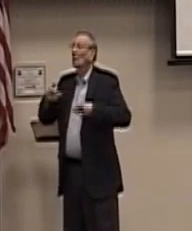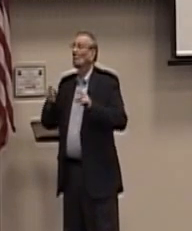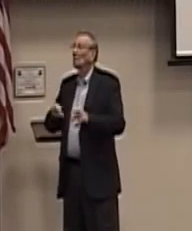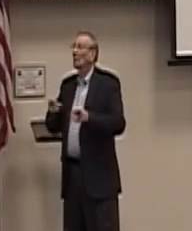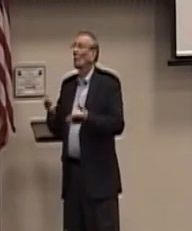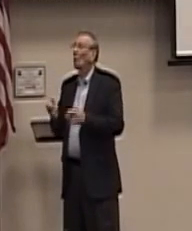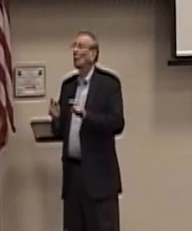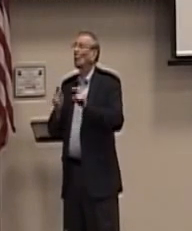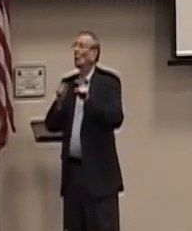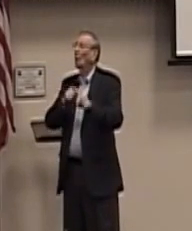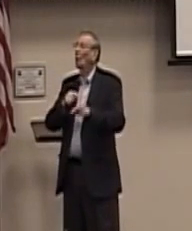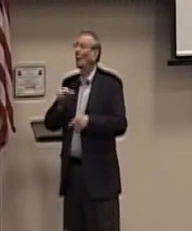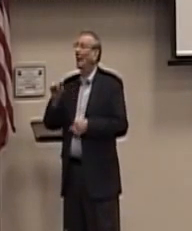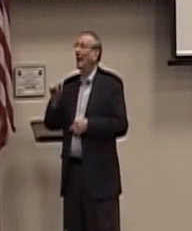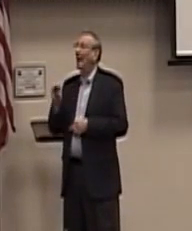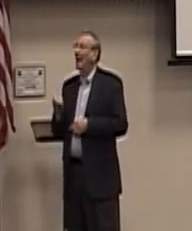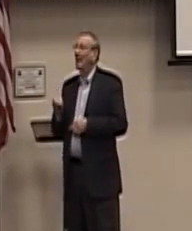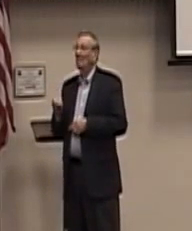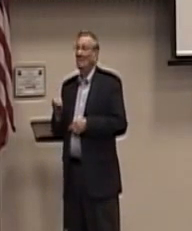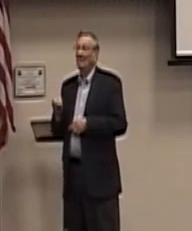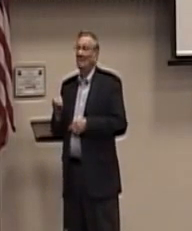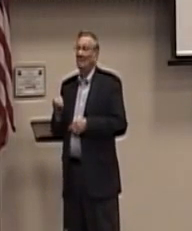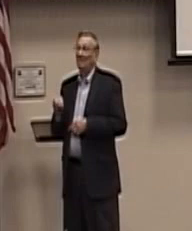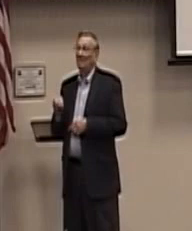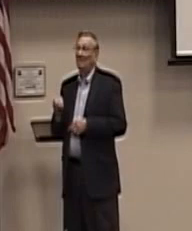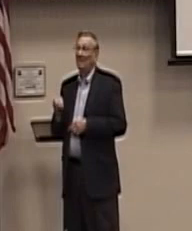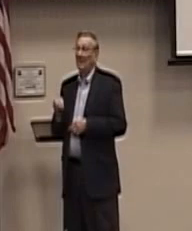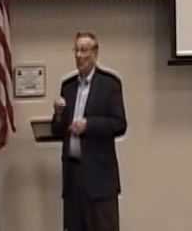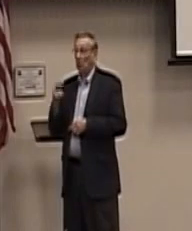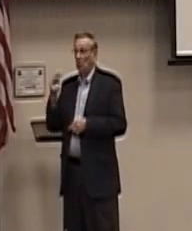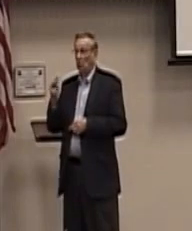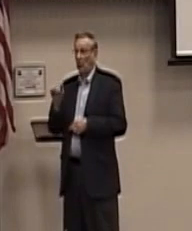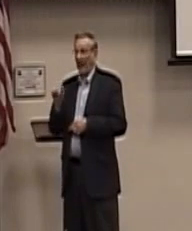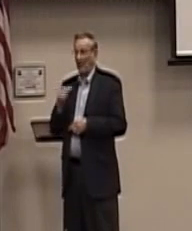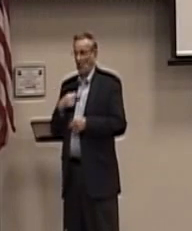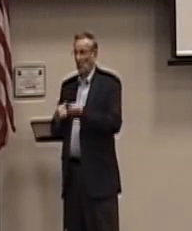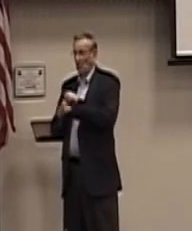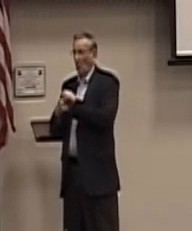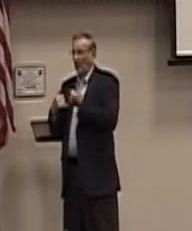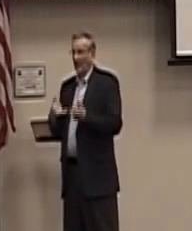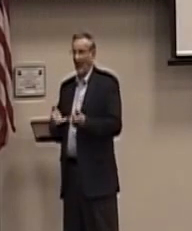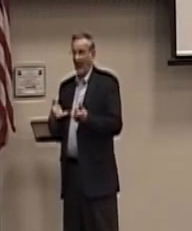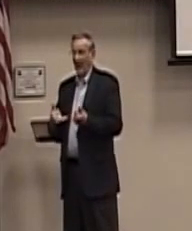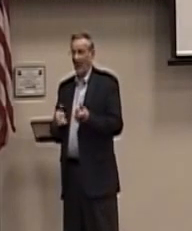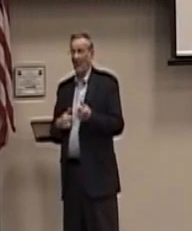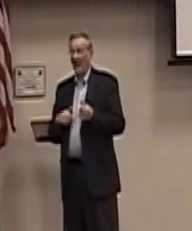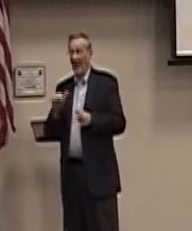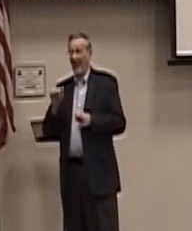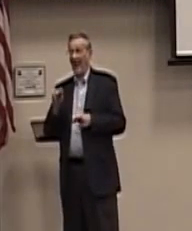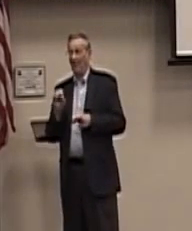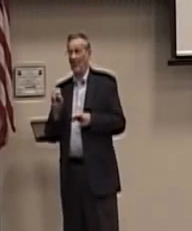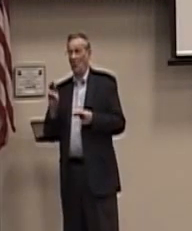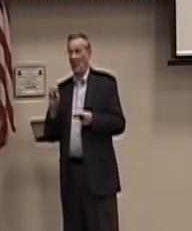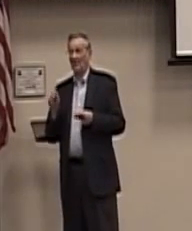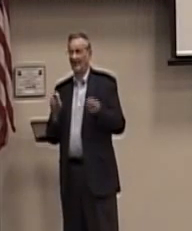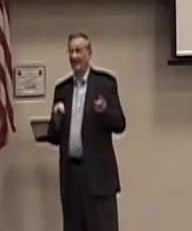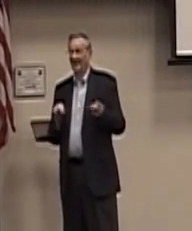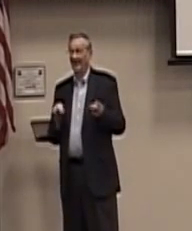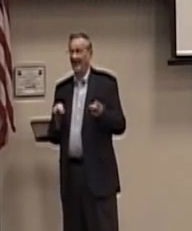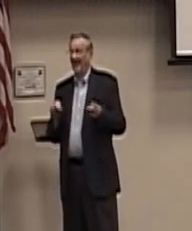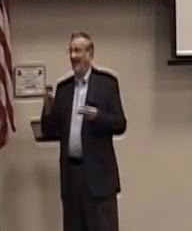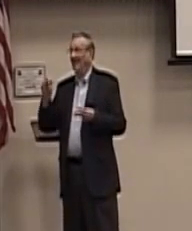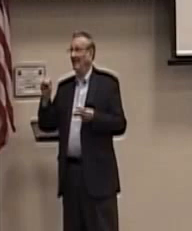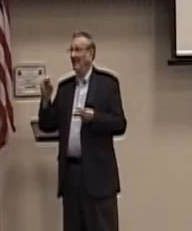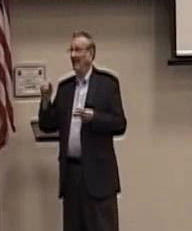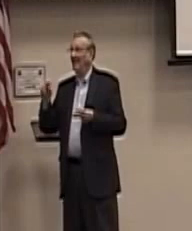desire to go to the AIM field, to go through the AIM program. 2 AIMers who we're supporting right now are Abby Wilson and Nathan